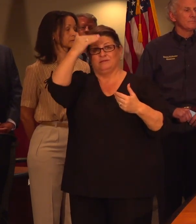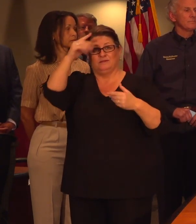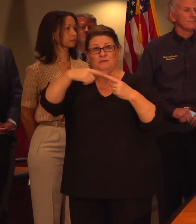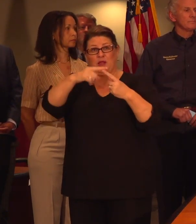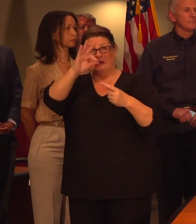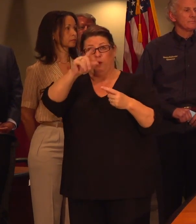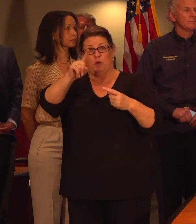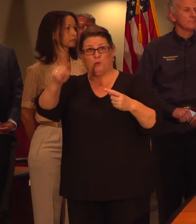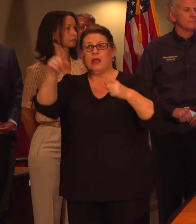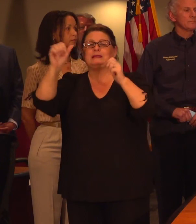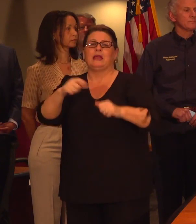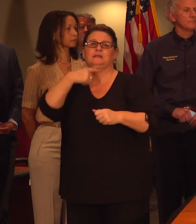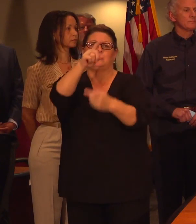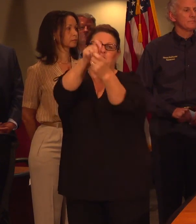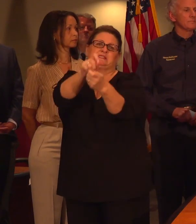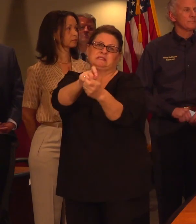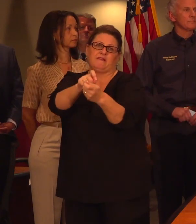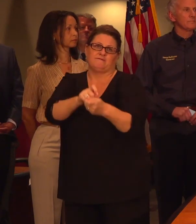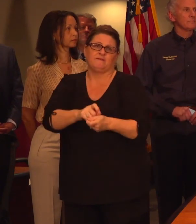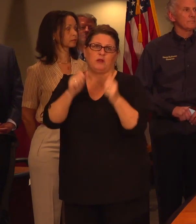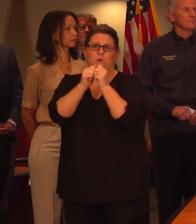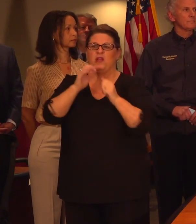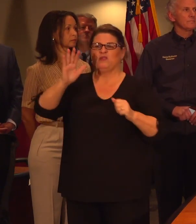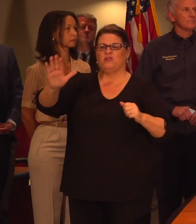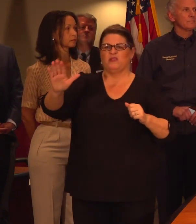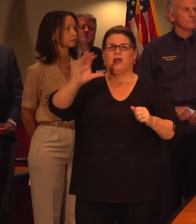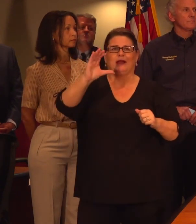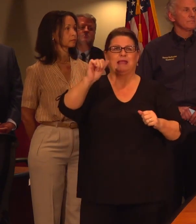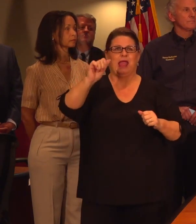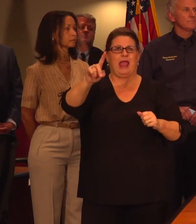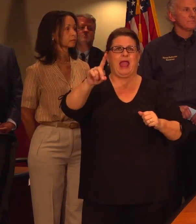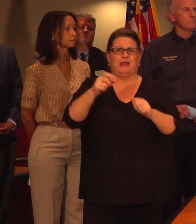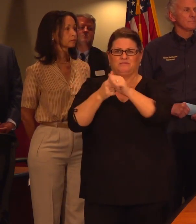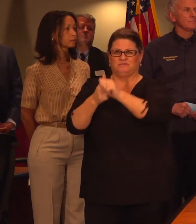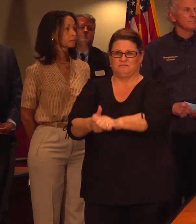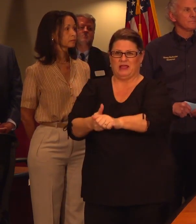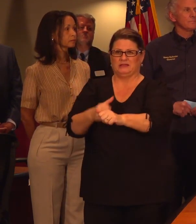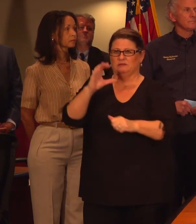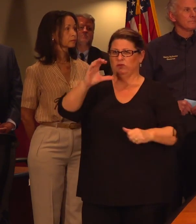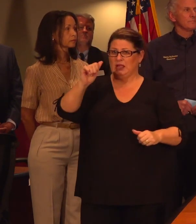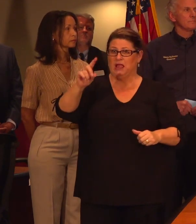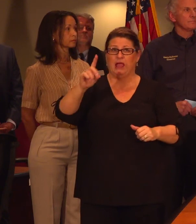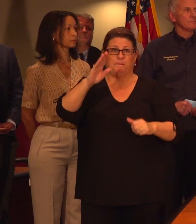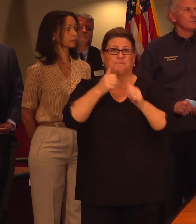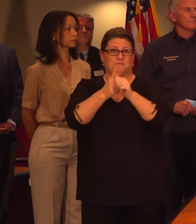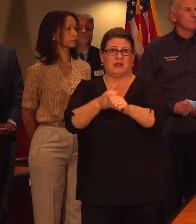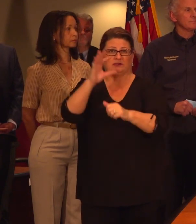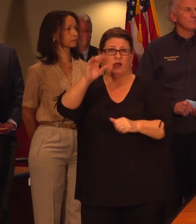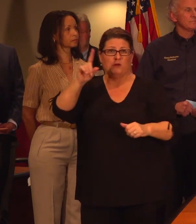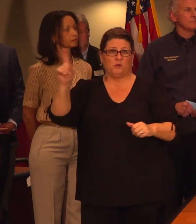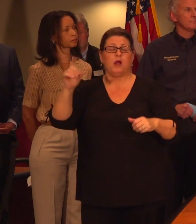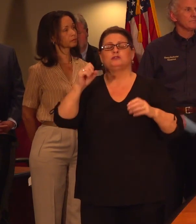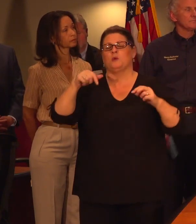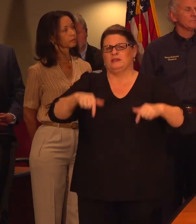that would more directly integrate with their CAD-based 911 system. So we have several models that we're working simultaneously. Throughout